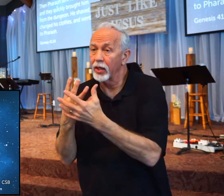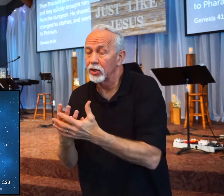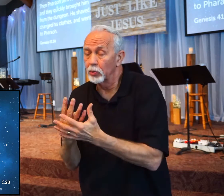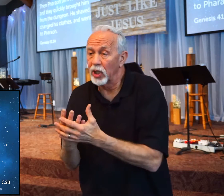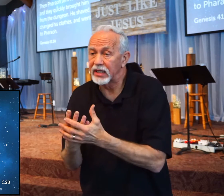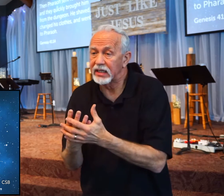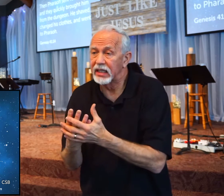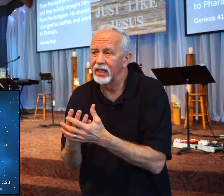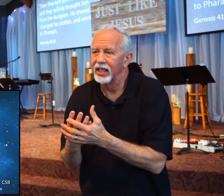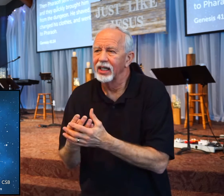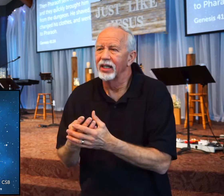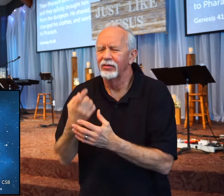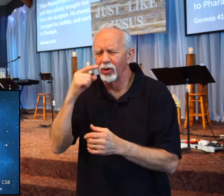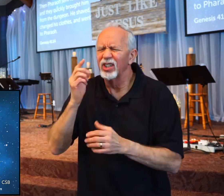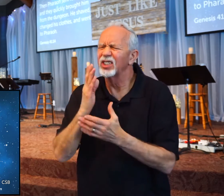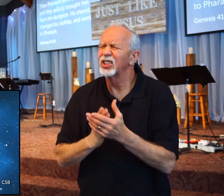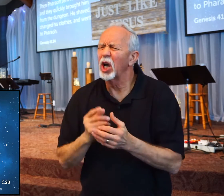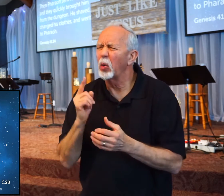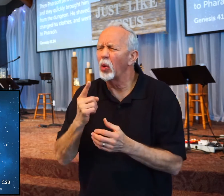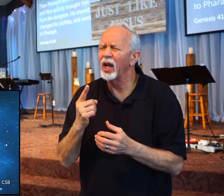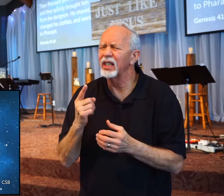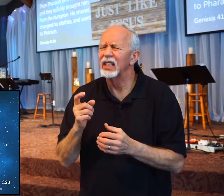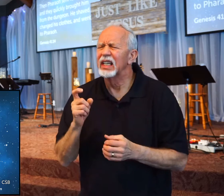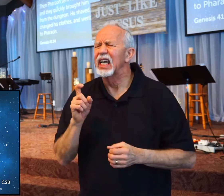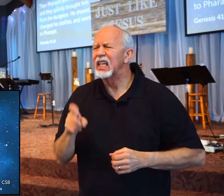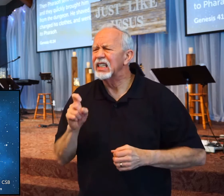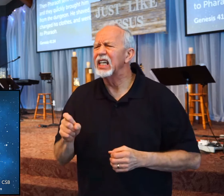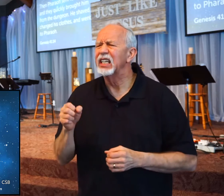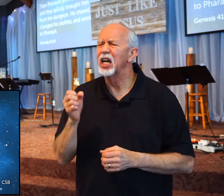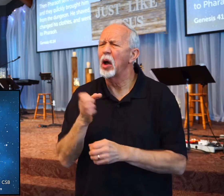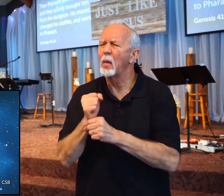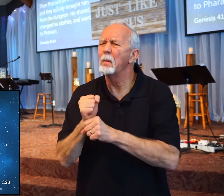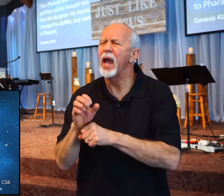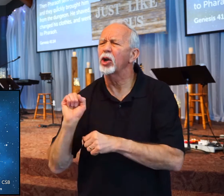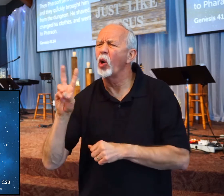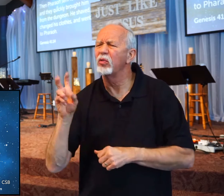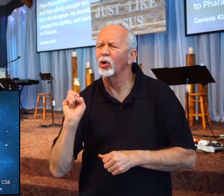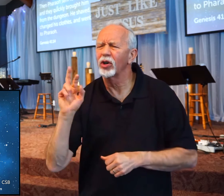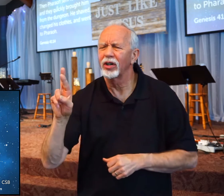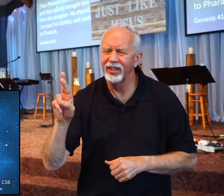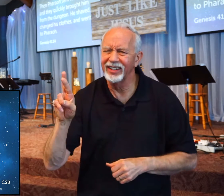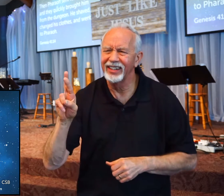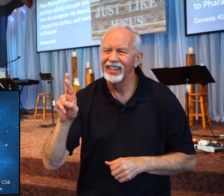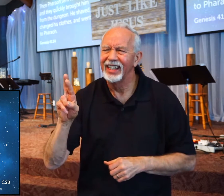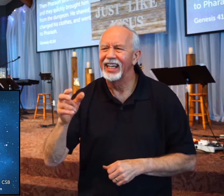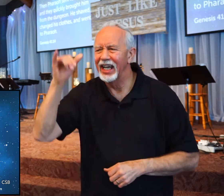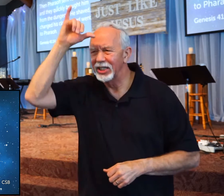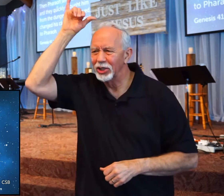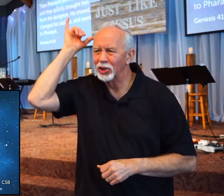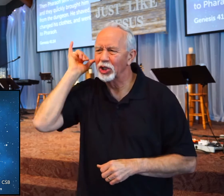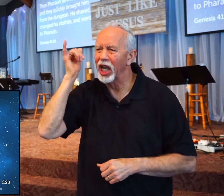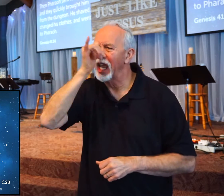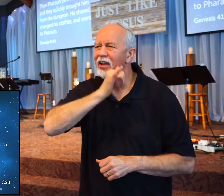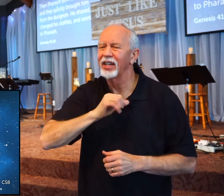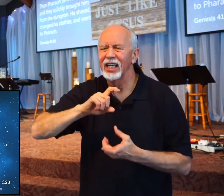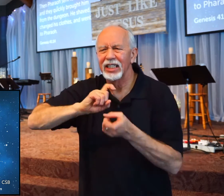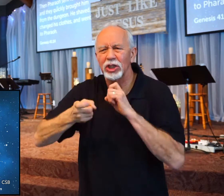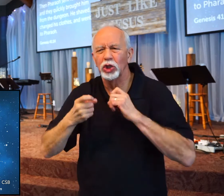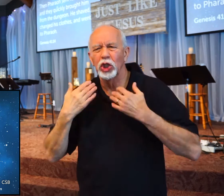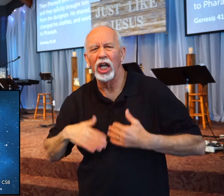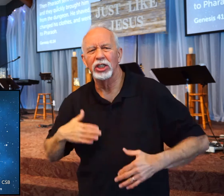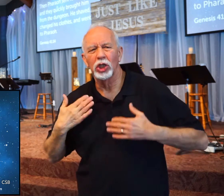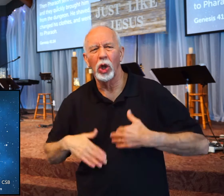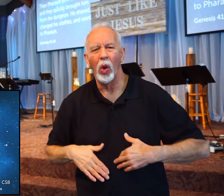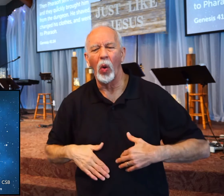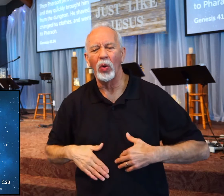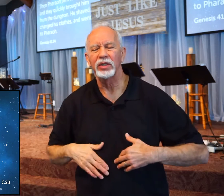And for someone who had been in that place, he obviously needed a little bit of a makeover. So what happens? He shaved, he changed clothes,